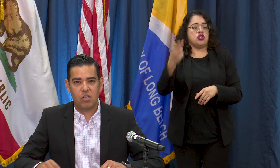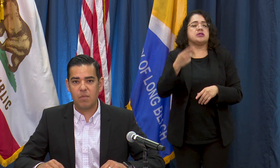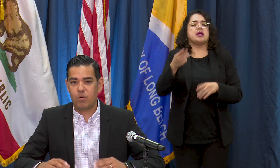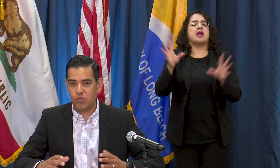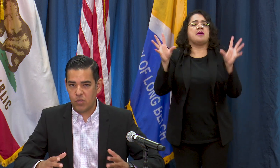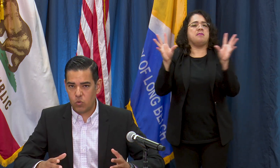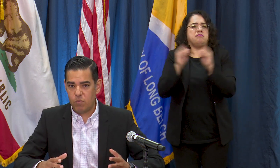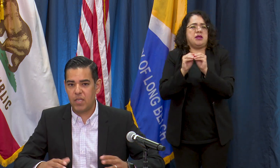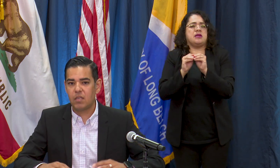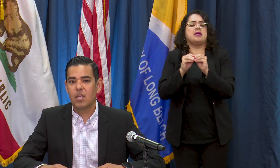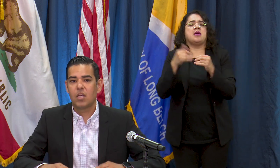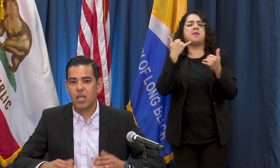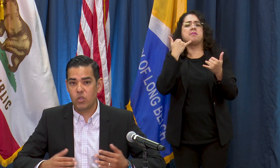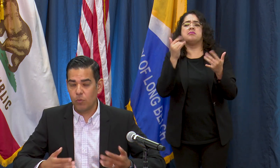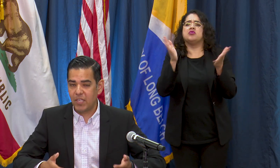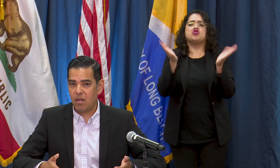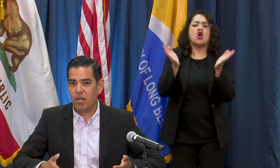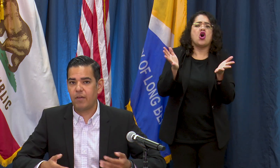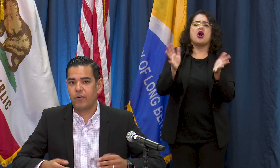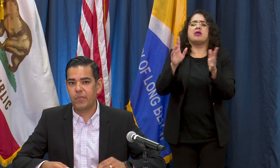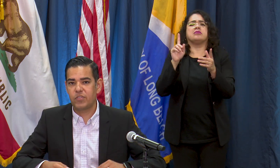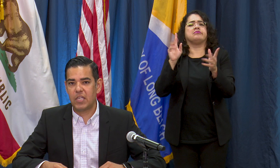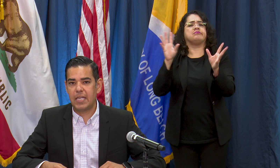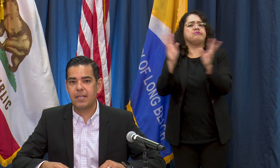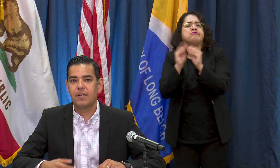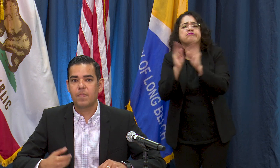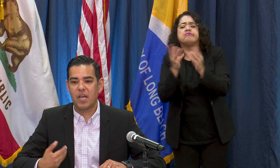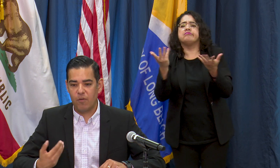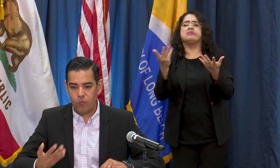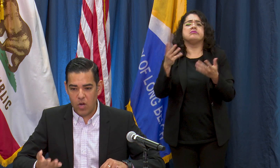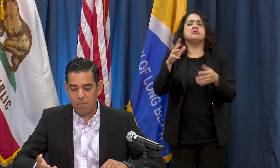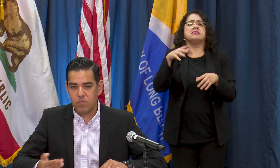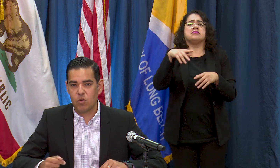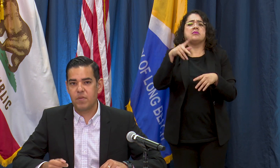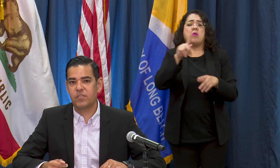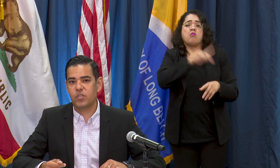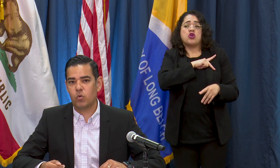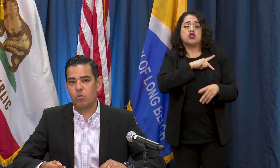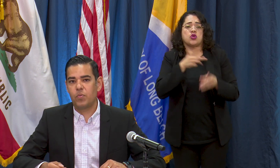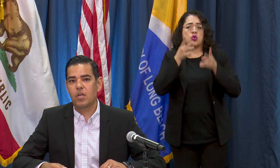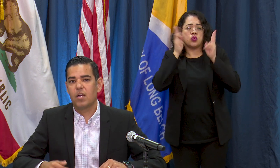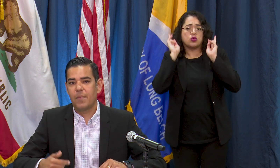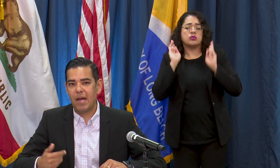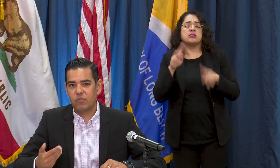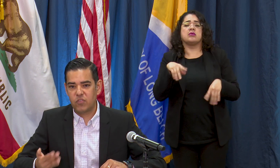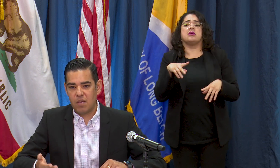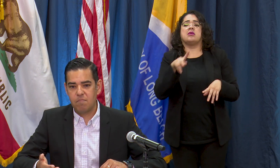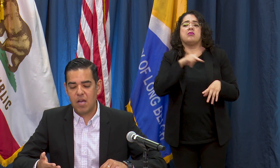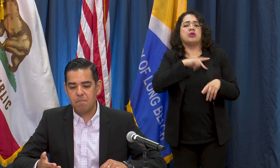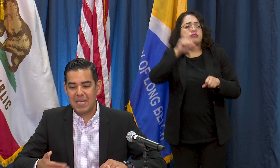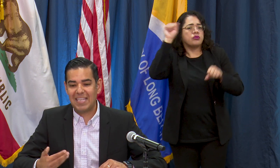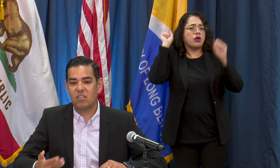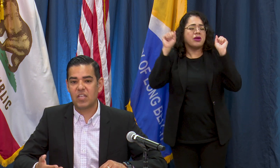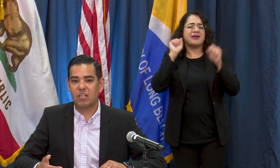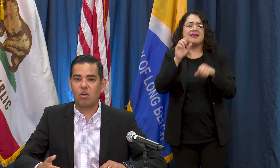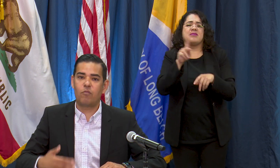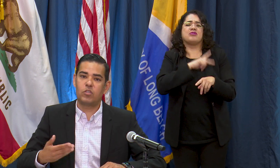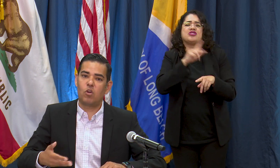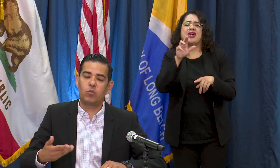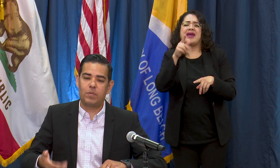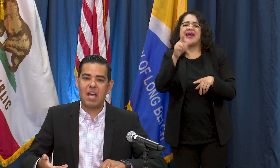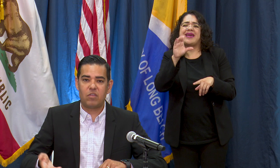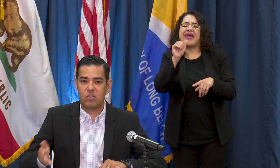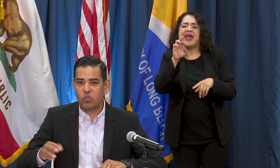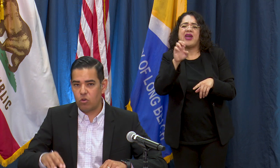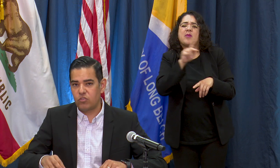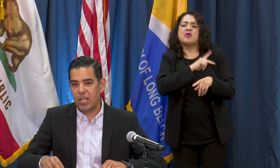nail salon, personal grooming. You'll be hearing from the city, from your business group, about some meetings and conference